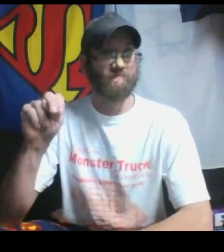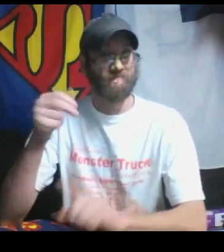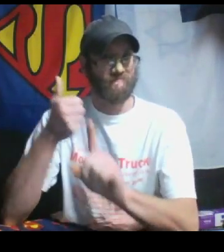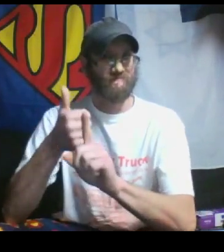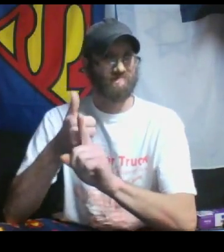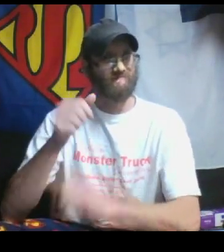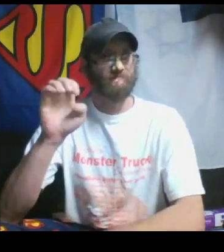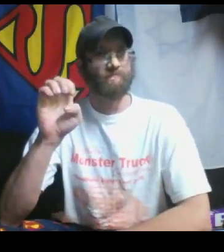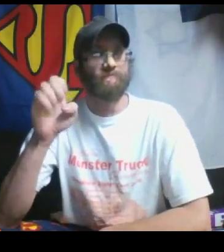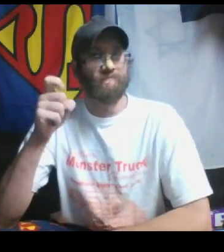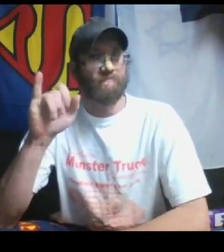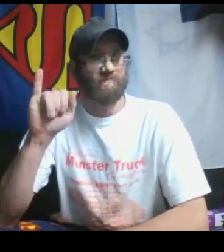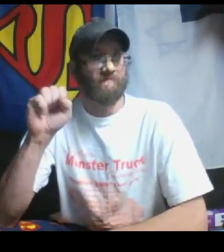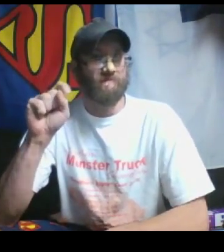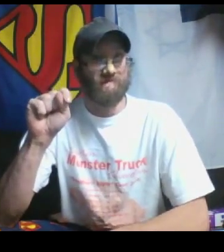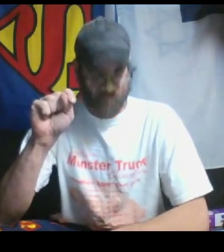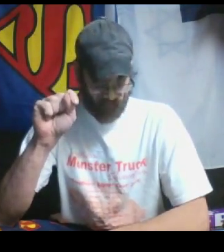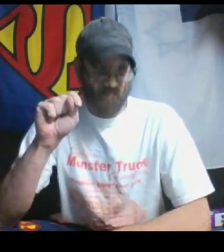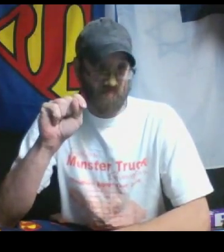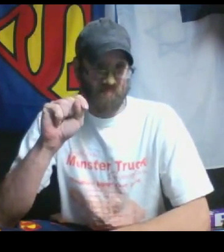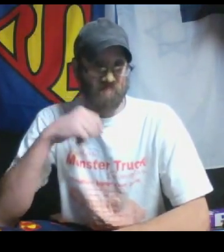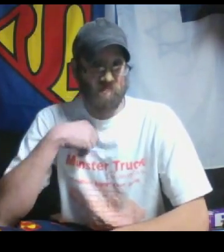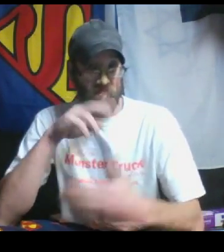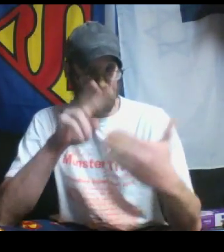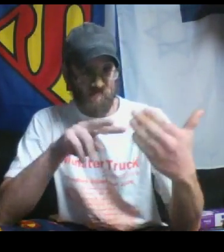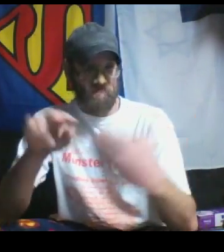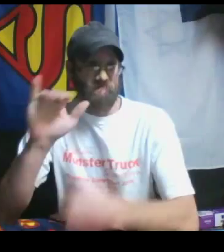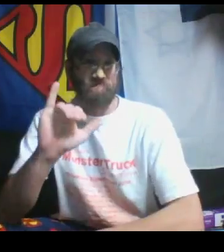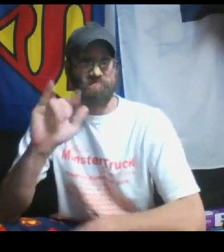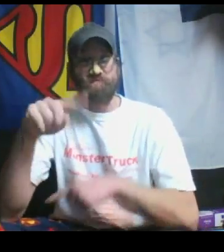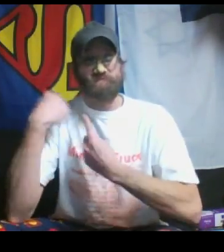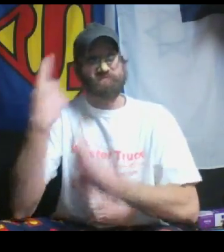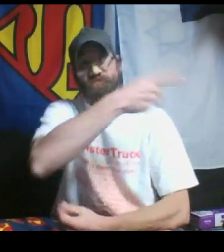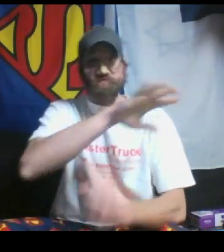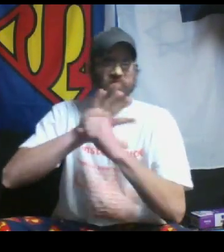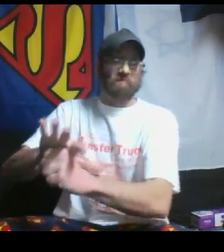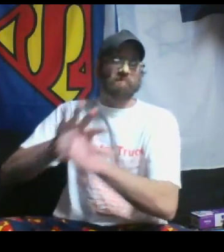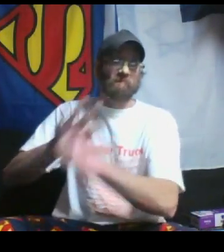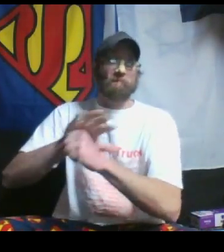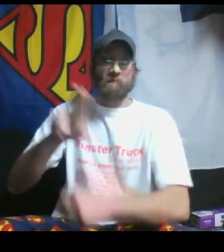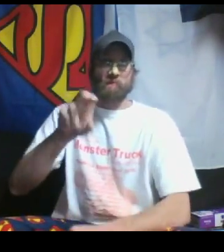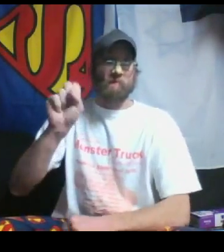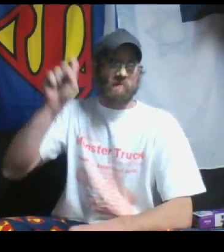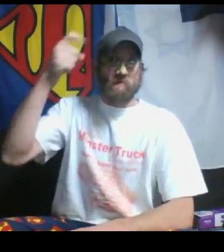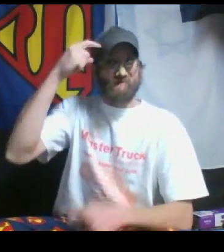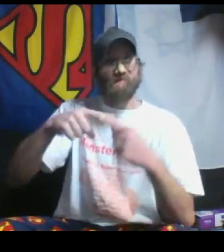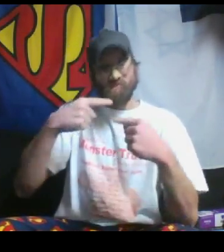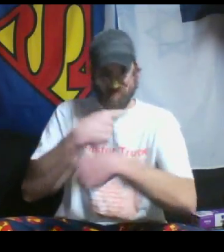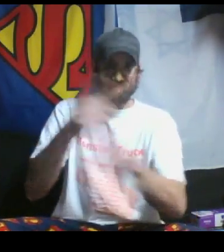In the pyramids nearby we can see many traces of ancient repairs. So it's hard to date them all. We can see